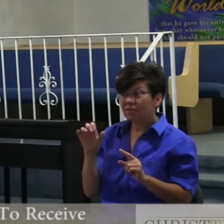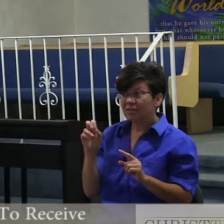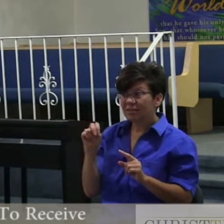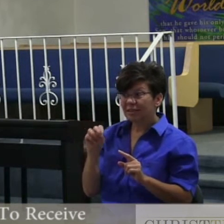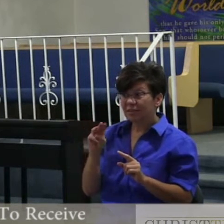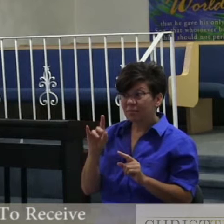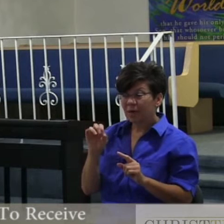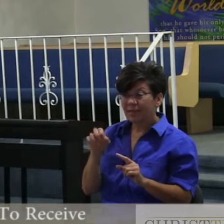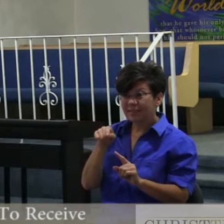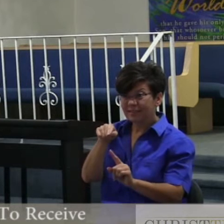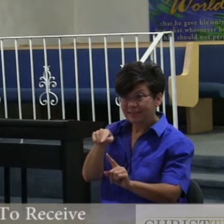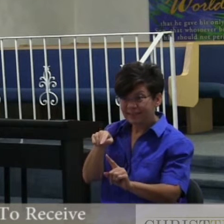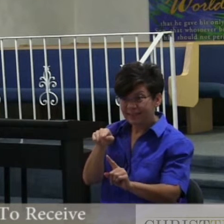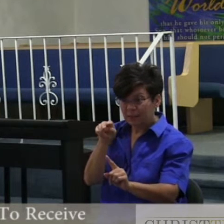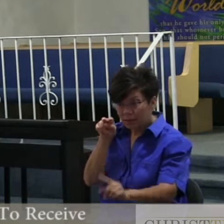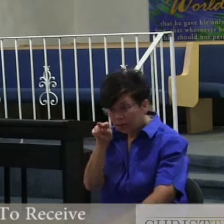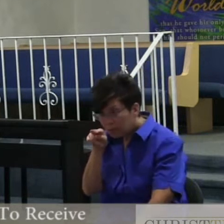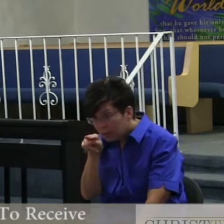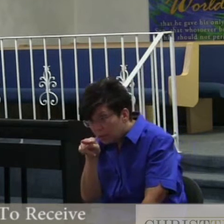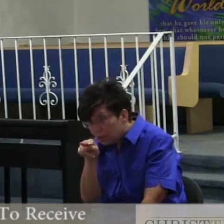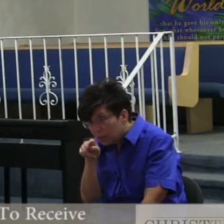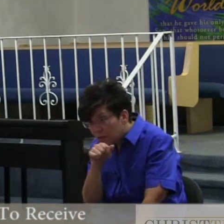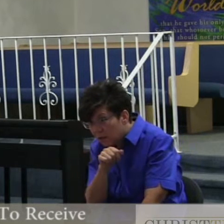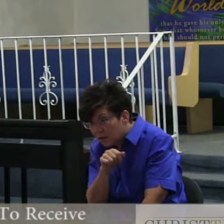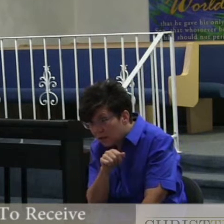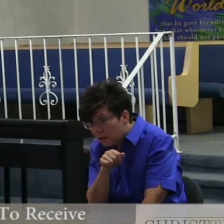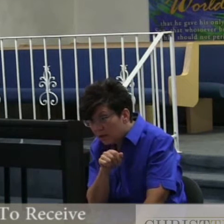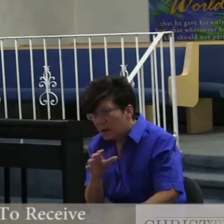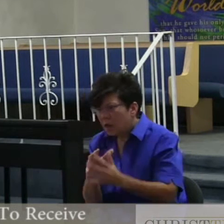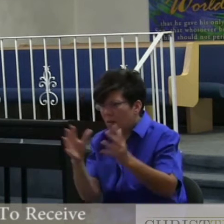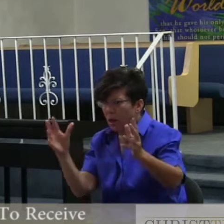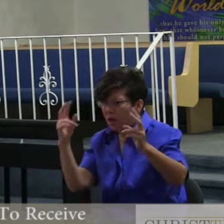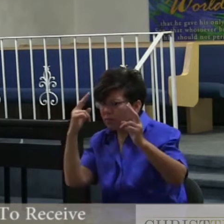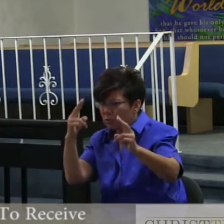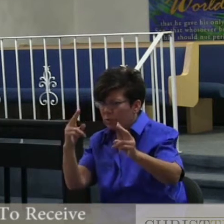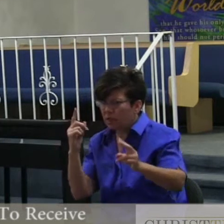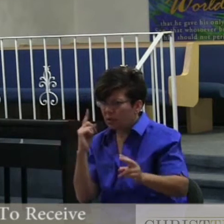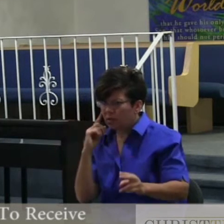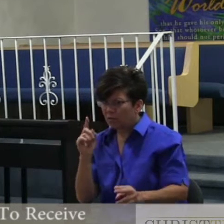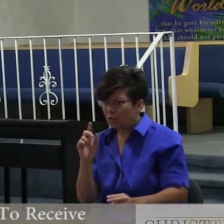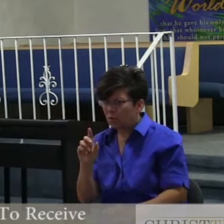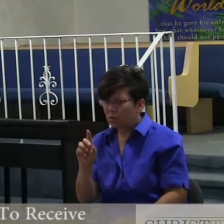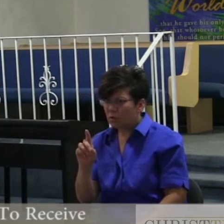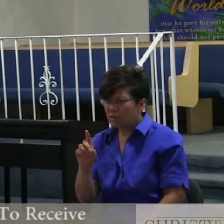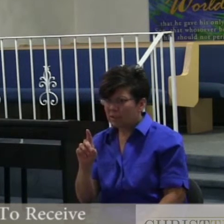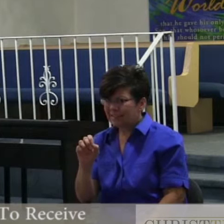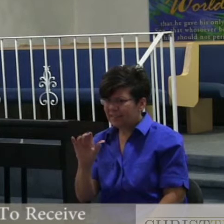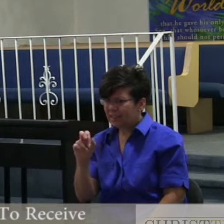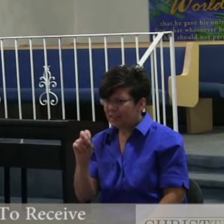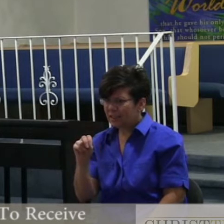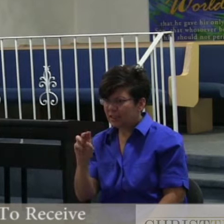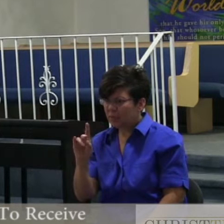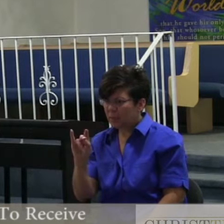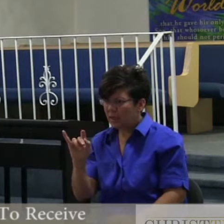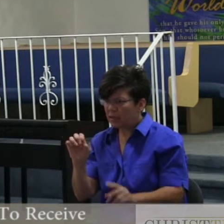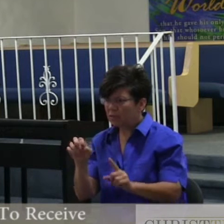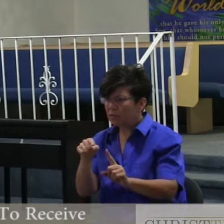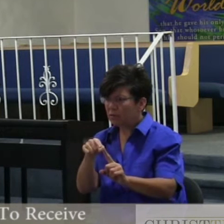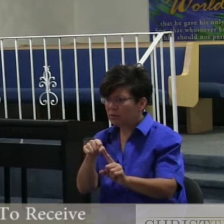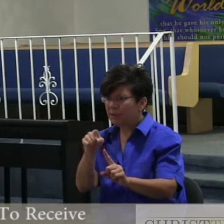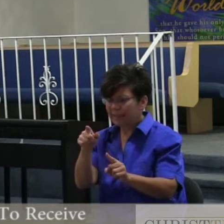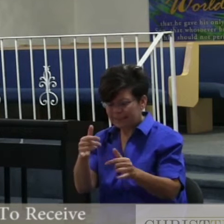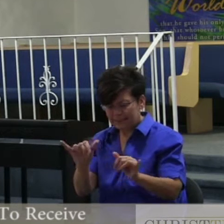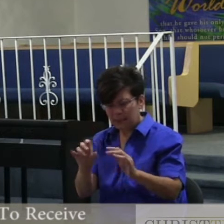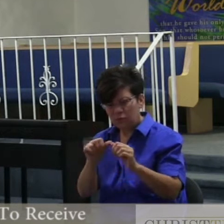Bass. They was watching him. They had a lot of respect for him because he still went